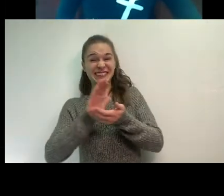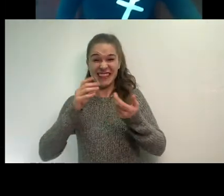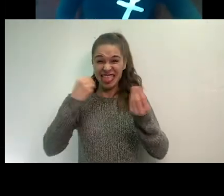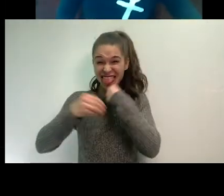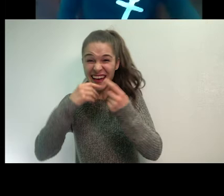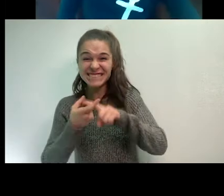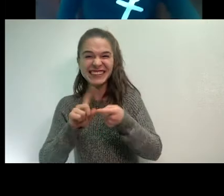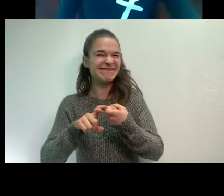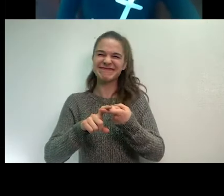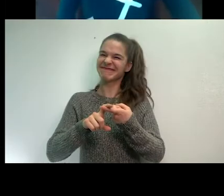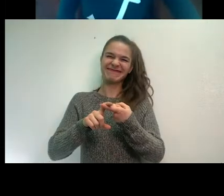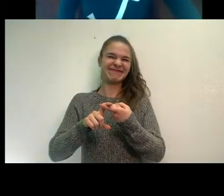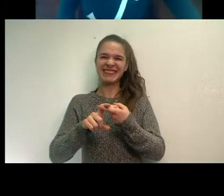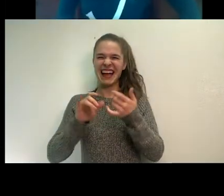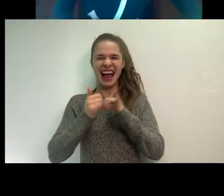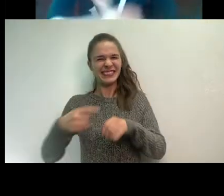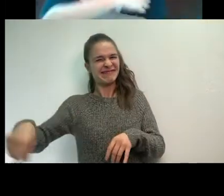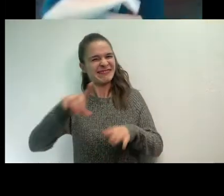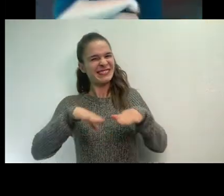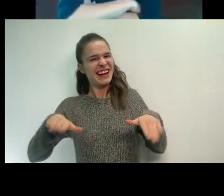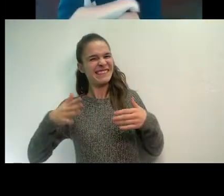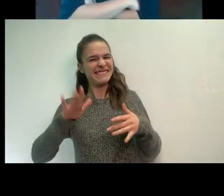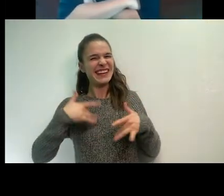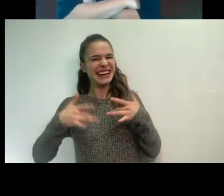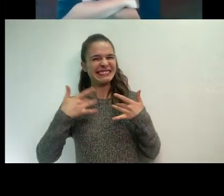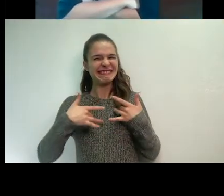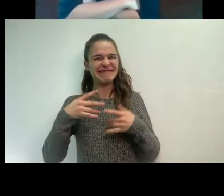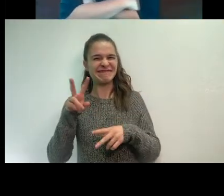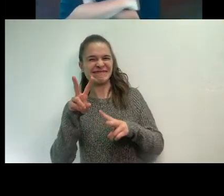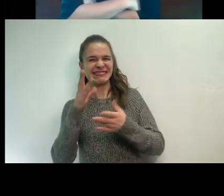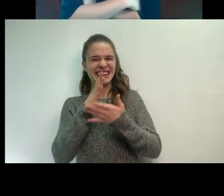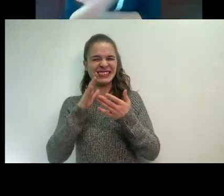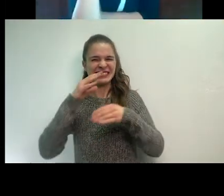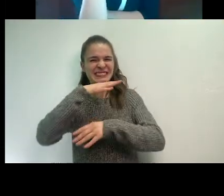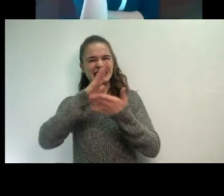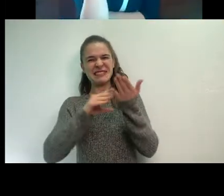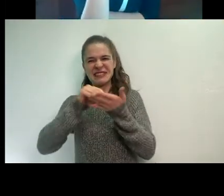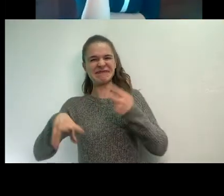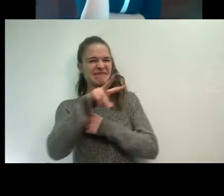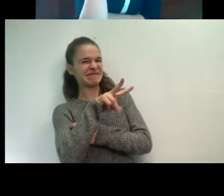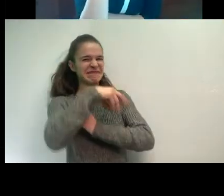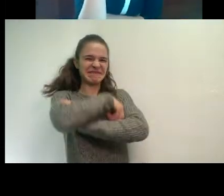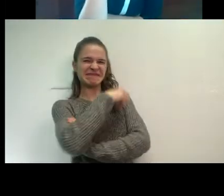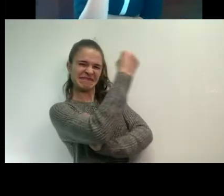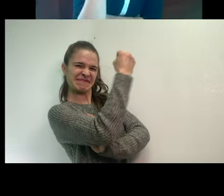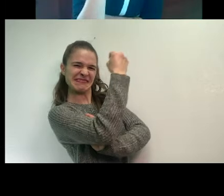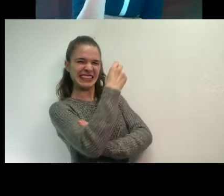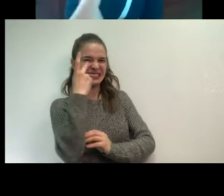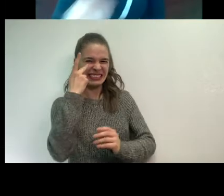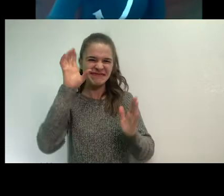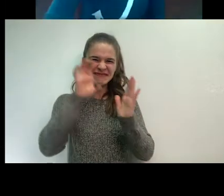the children feel? What do they look? They look maybe a bit unimpressed. One's doing this.